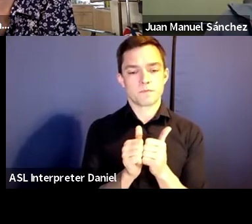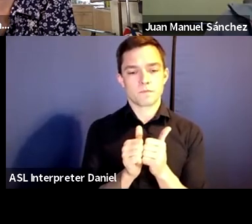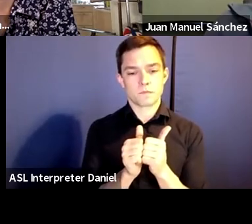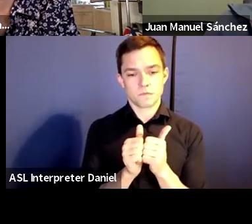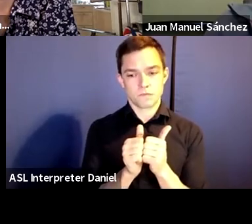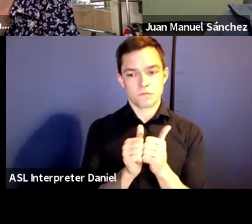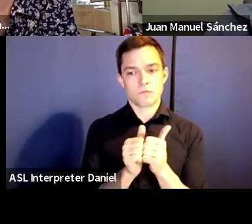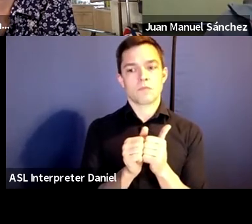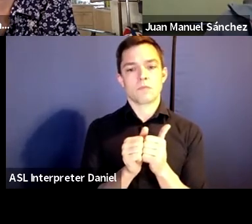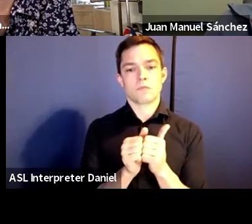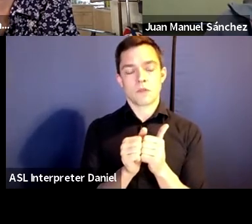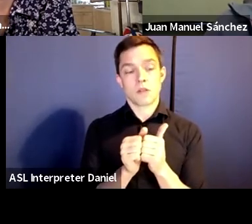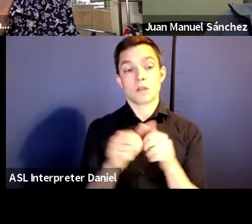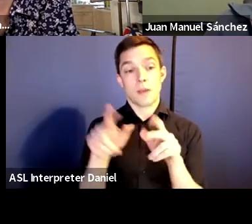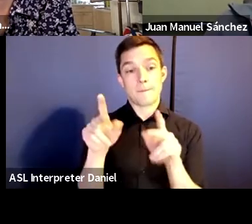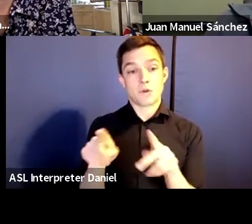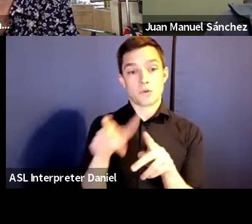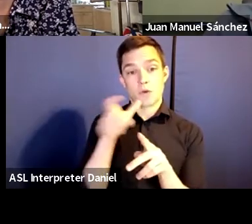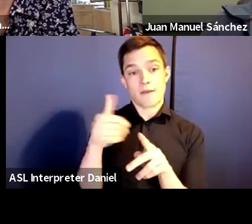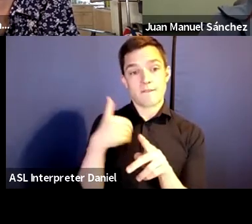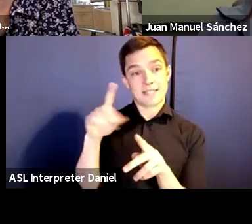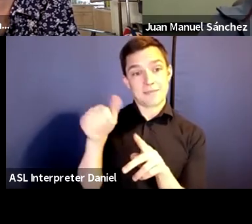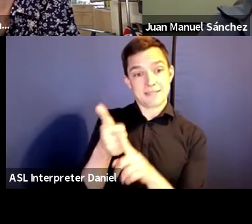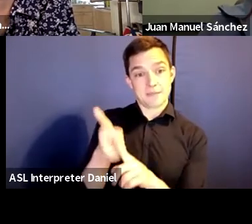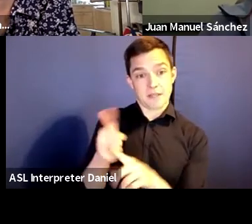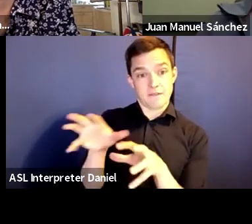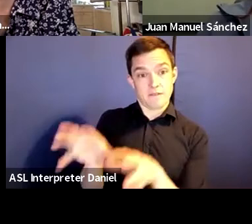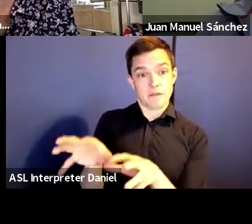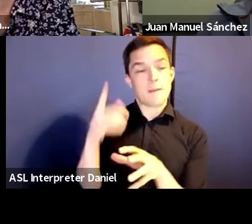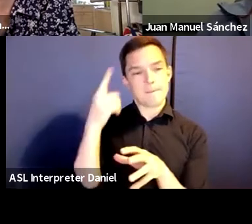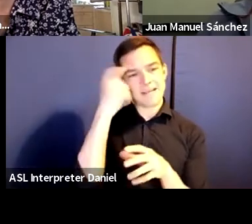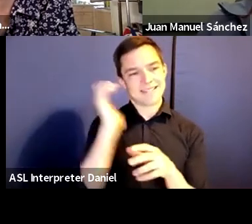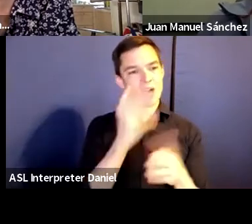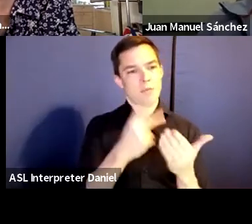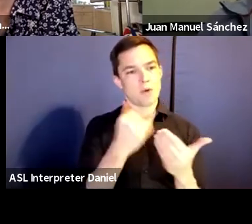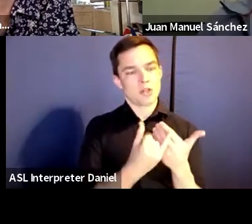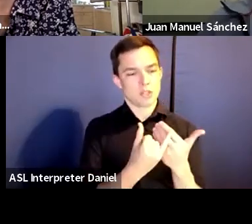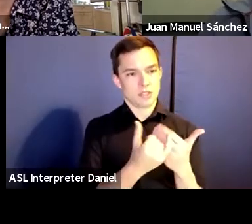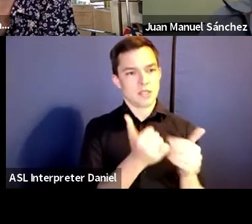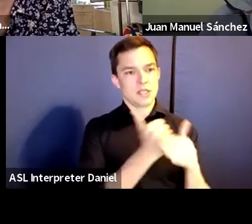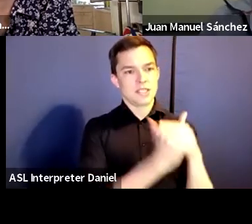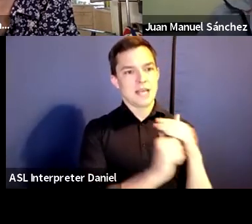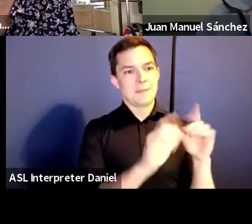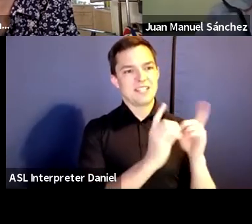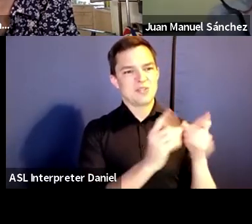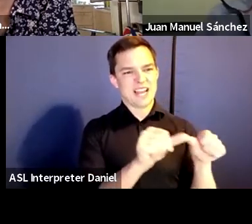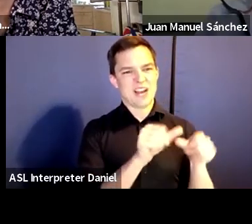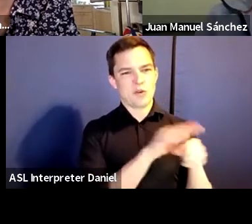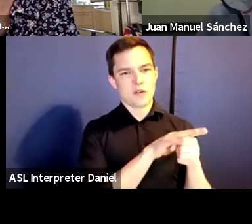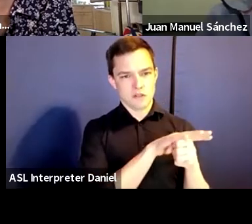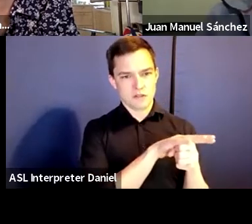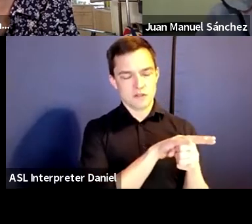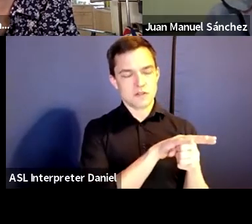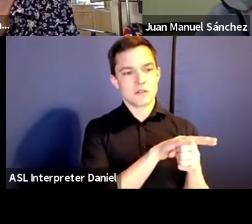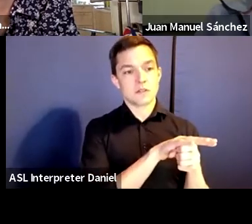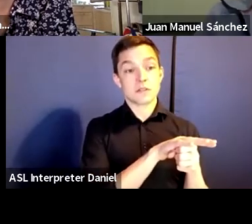the person with disability itself, because our project is in a sub-district area where